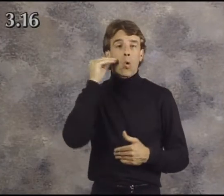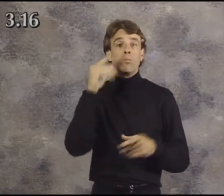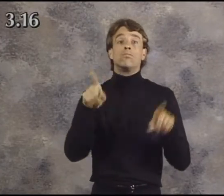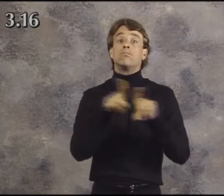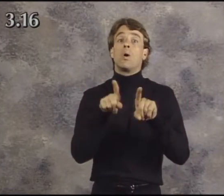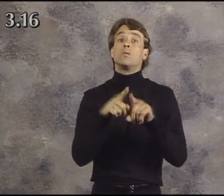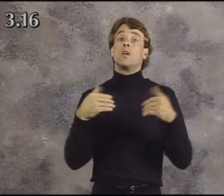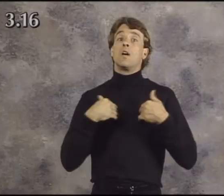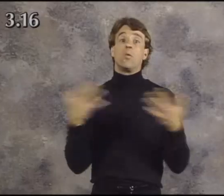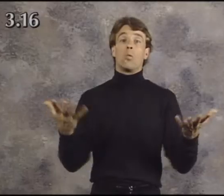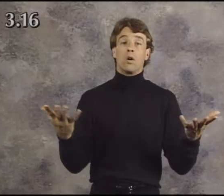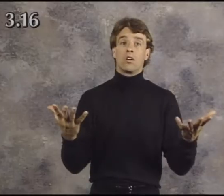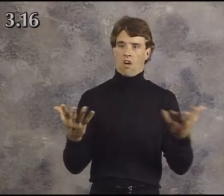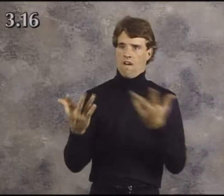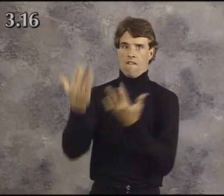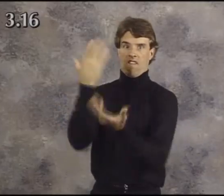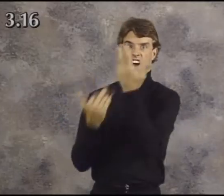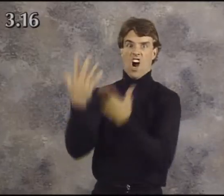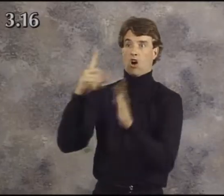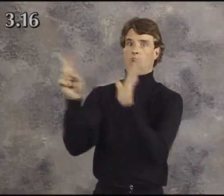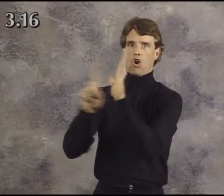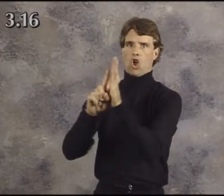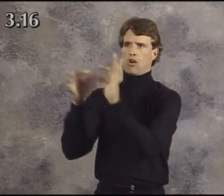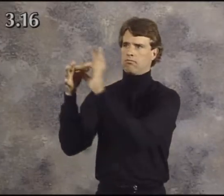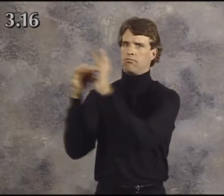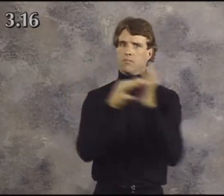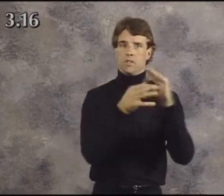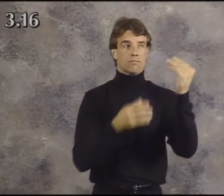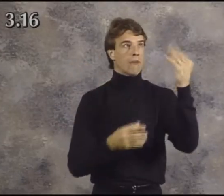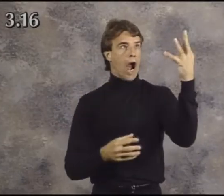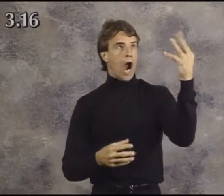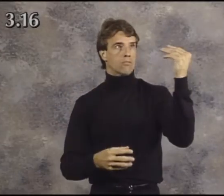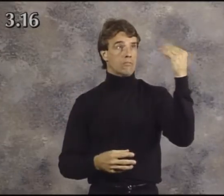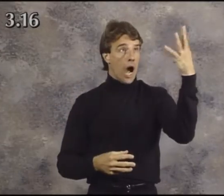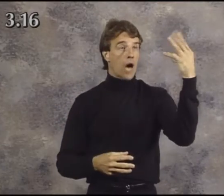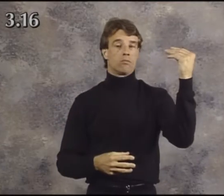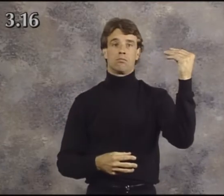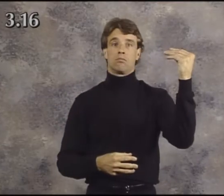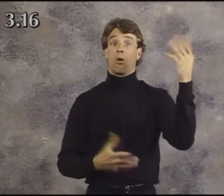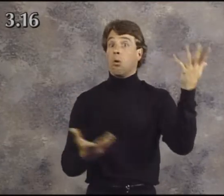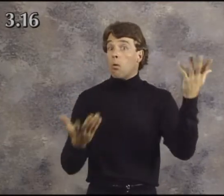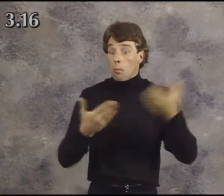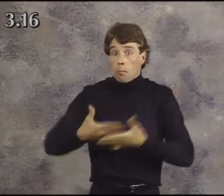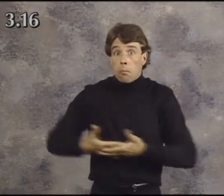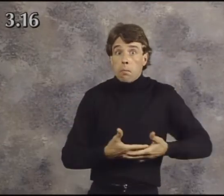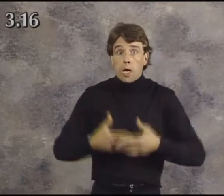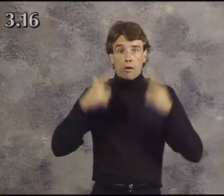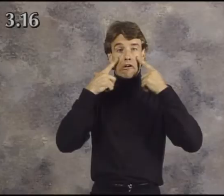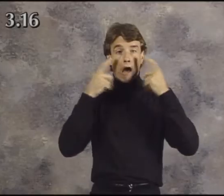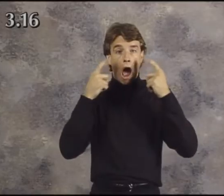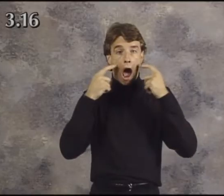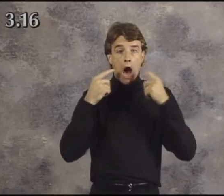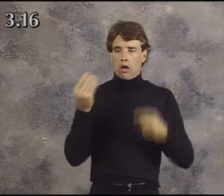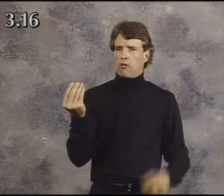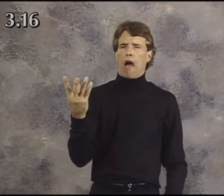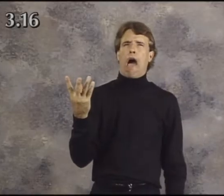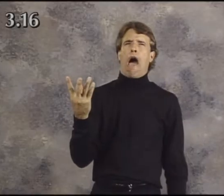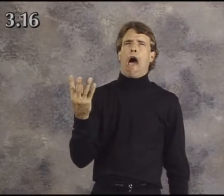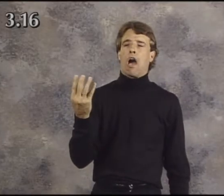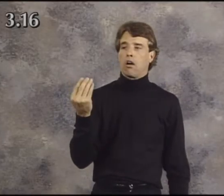Some deaf people have a fire alarm connected to a flashing light. Some have a light which